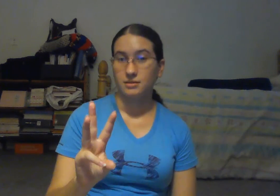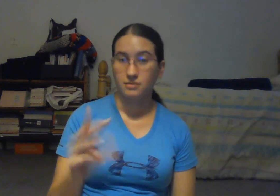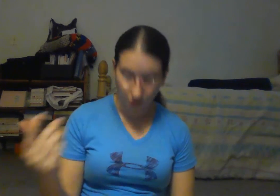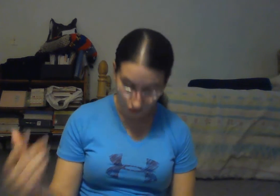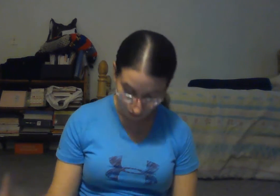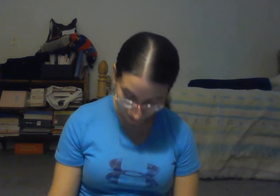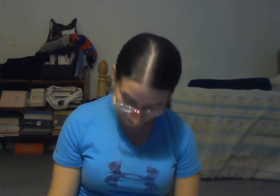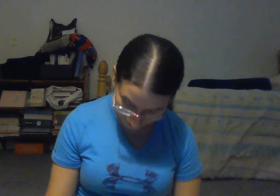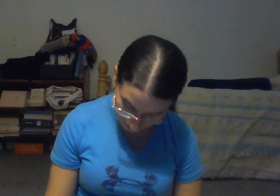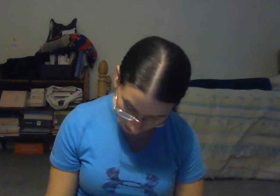You do that.